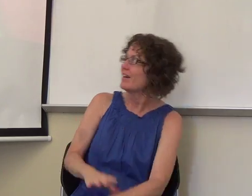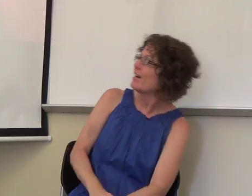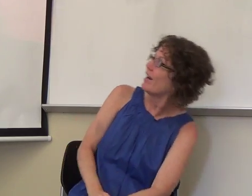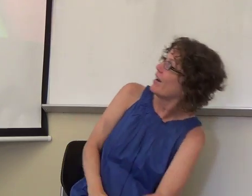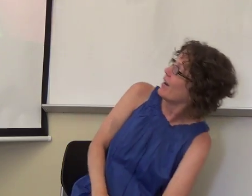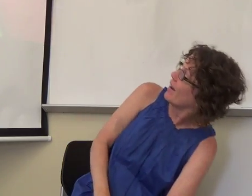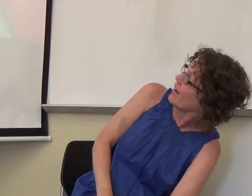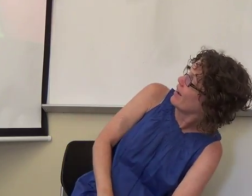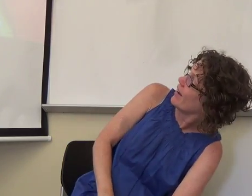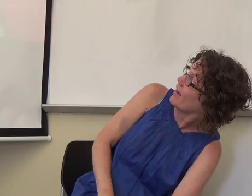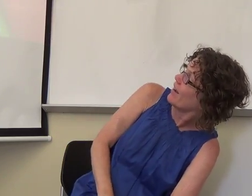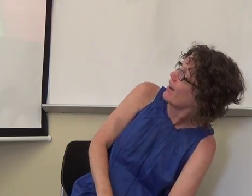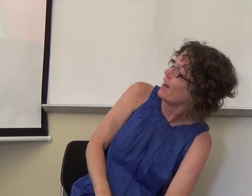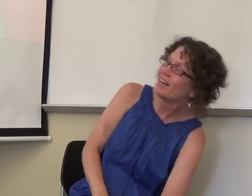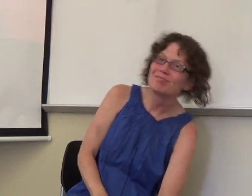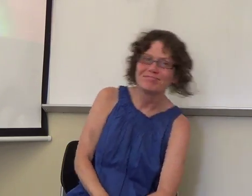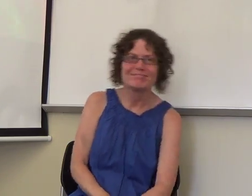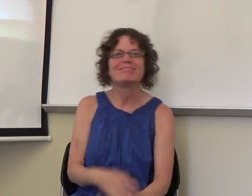Not decorative. Okay,